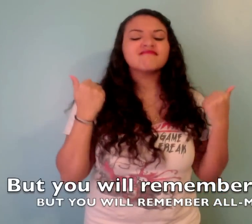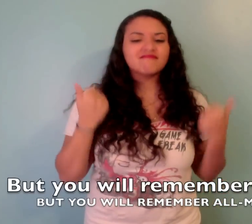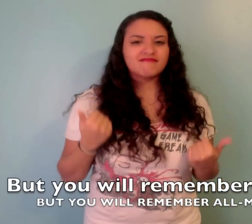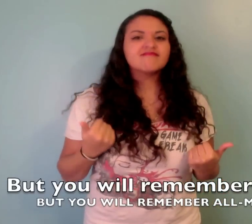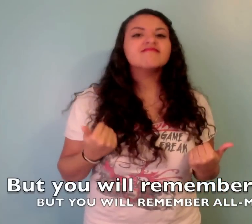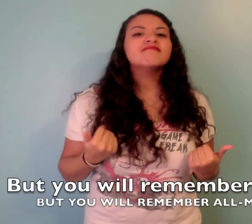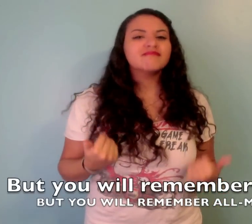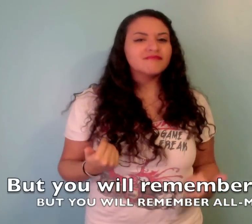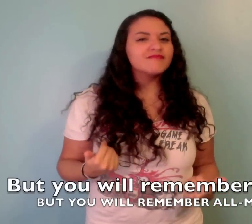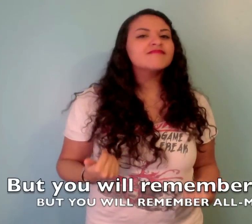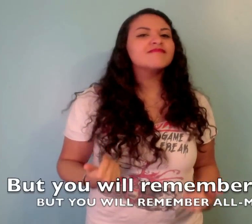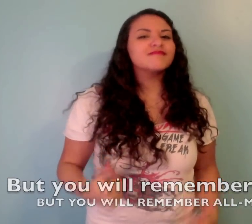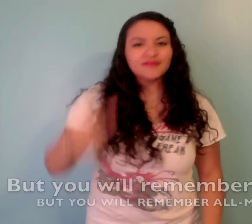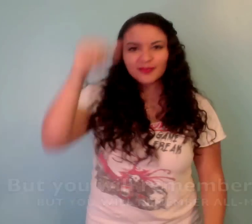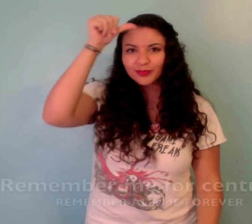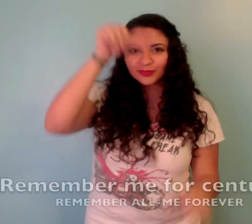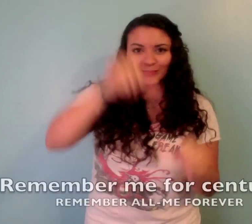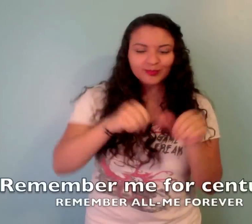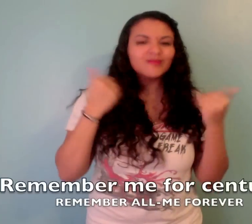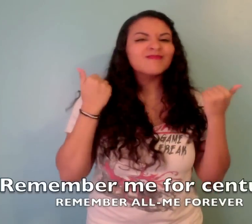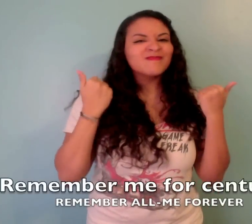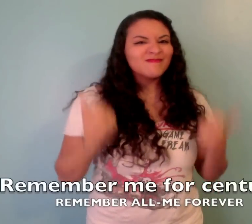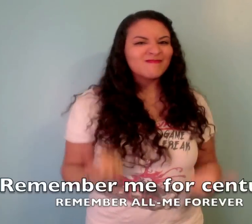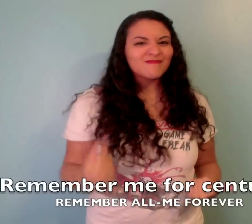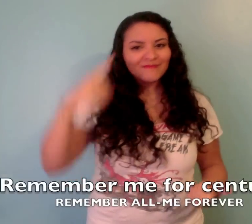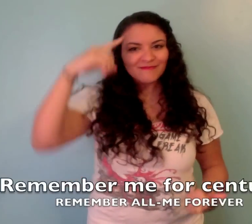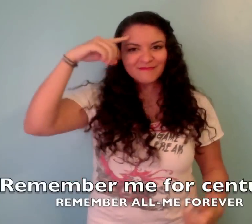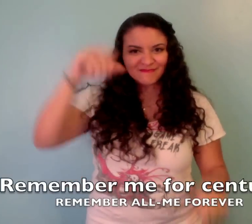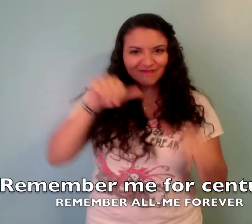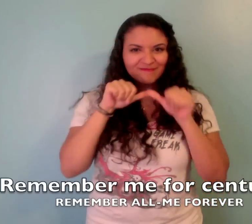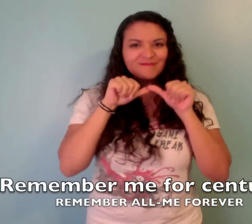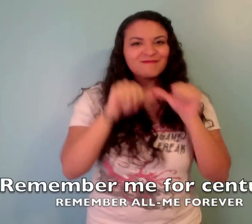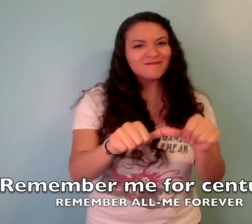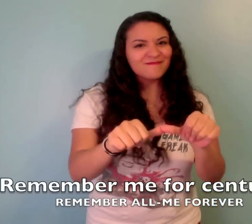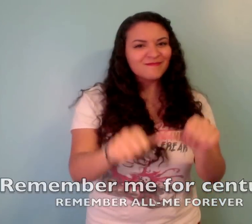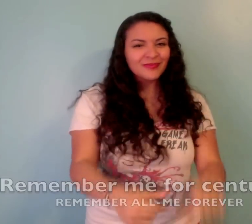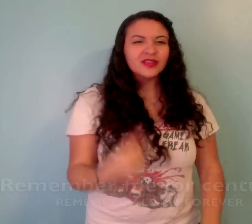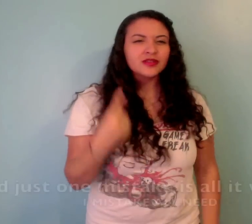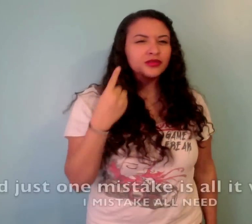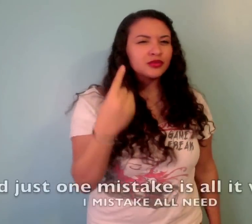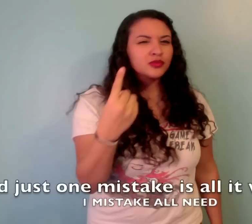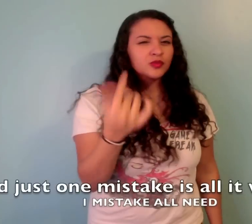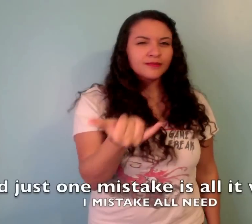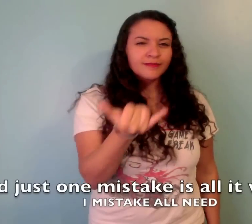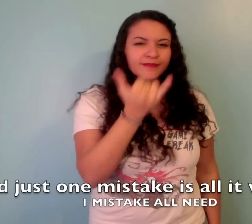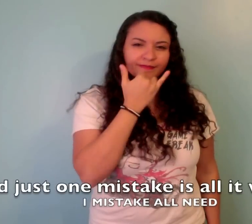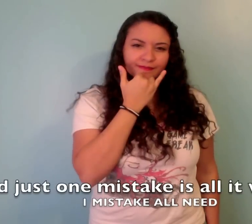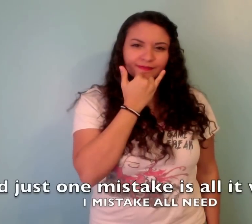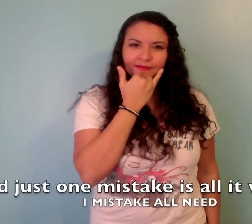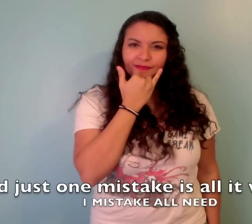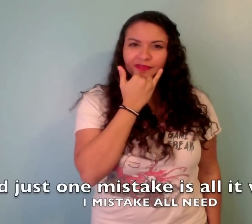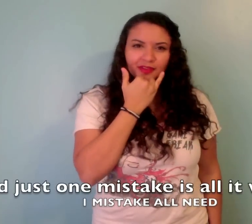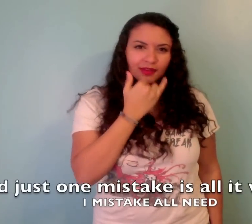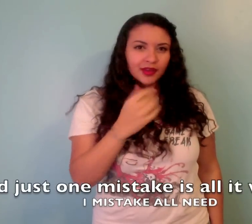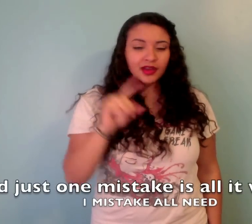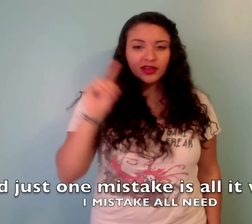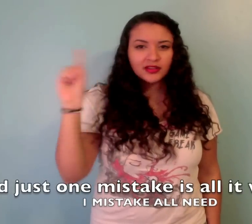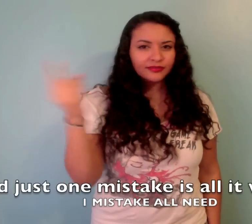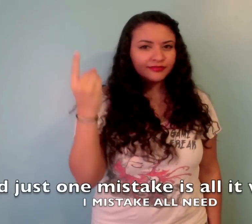me, remember me for centuries It's just one mistake, is